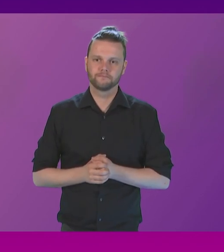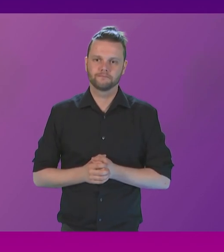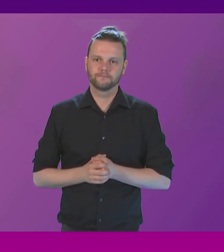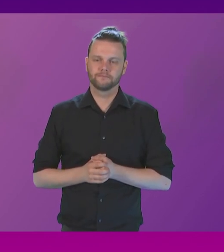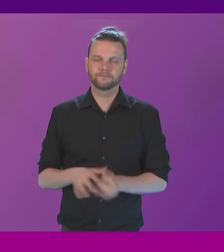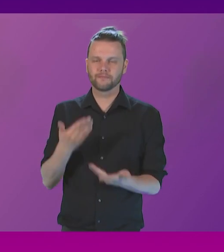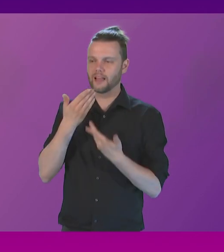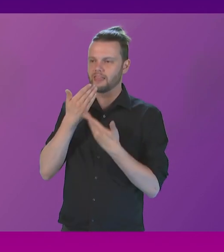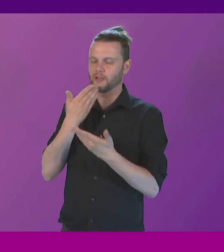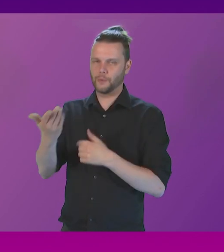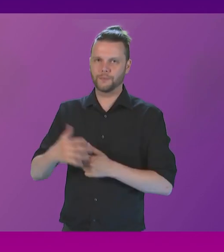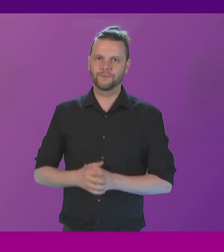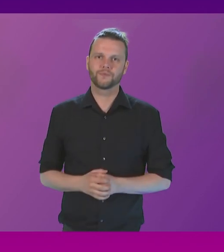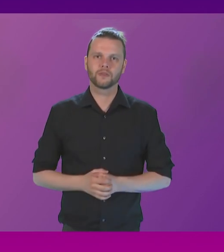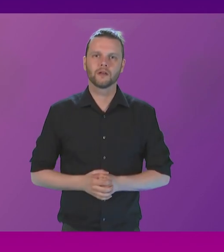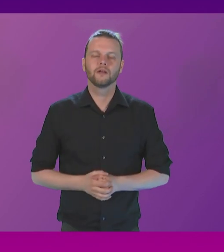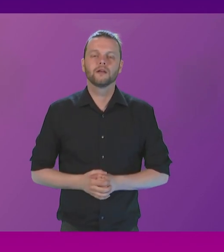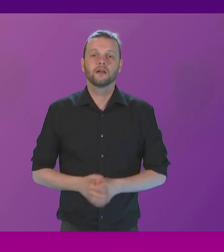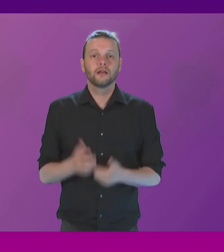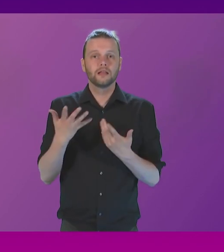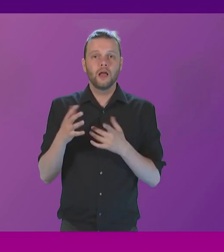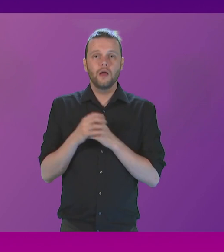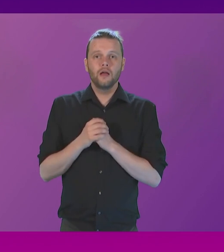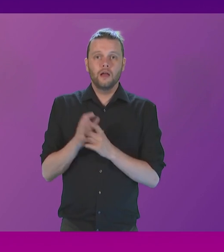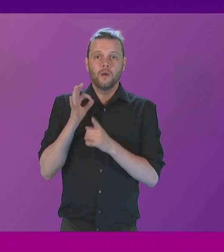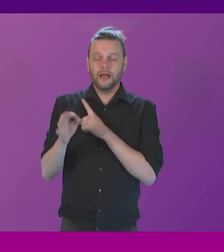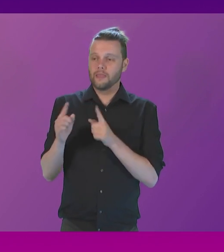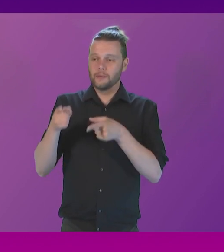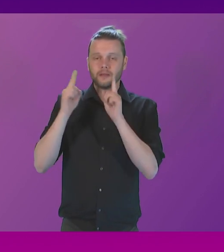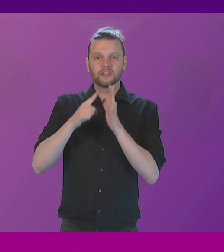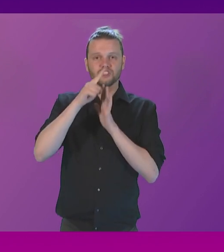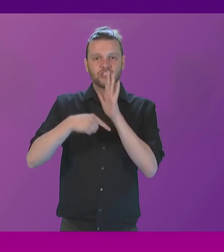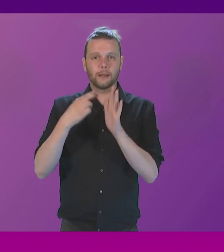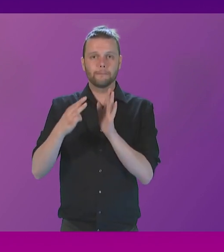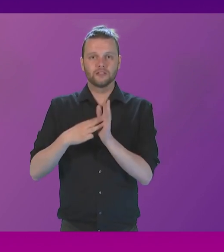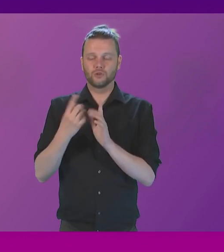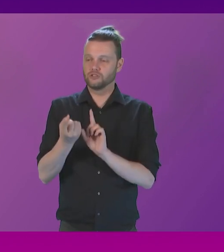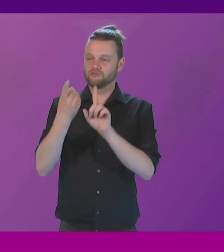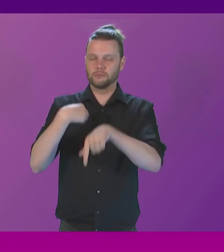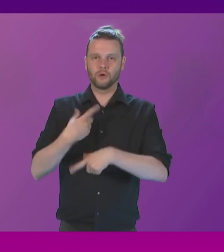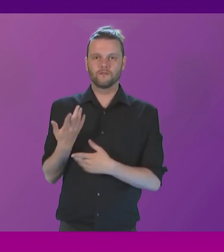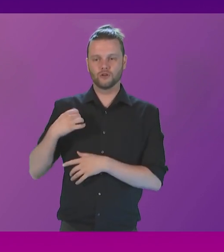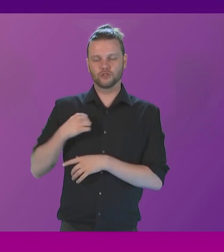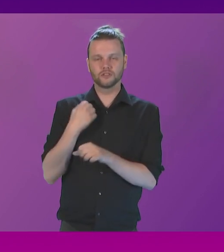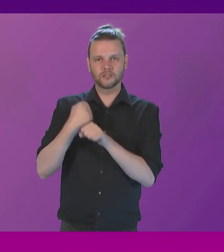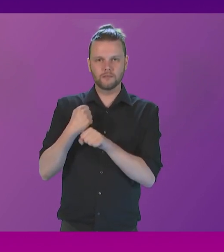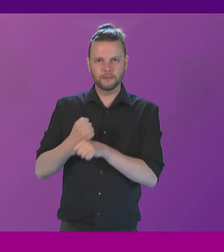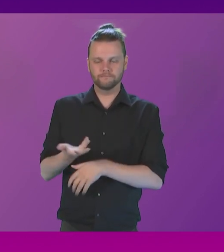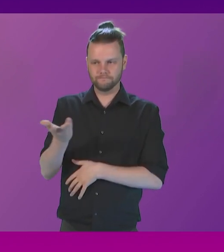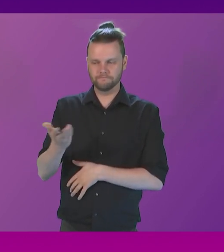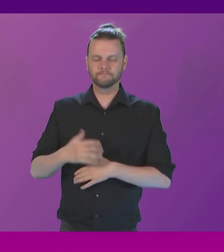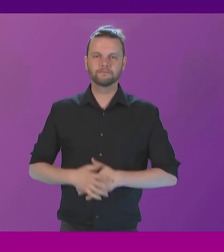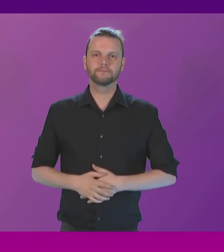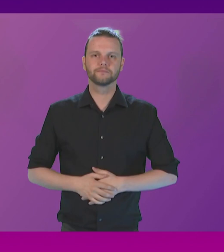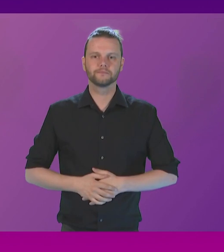Thank you, Ms McPherson. Thank I now call on the Minister, Jenny Minto, to respond on behalf of the Scottish Government. Up to seven minutes, please.